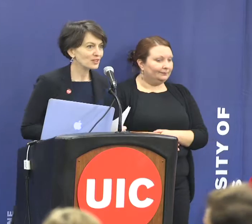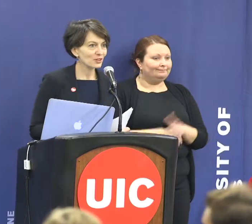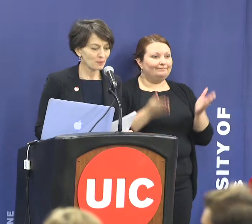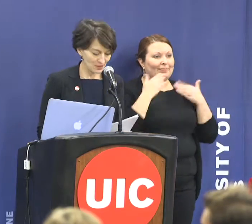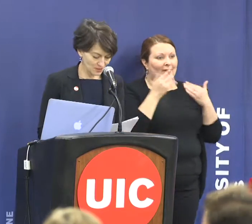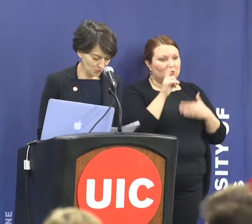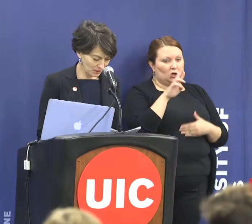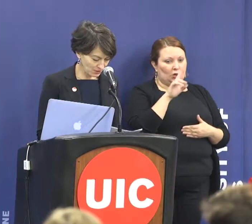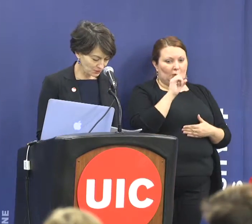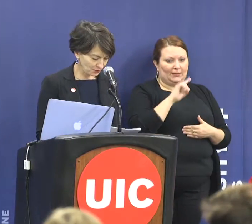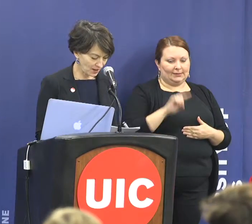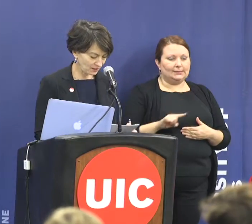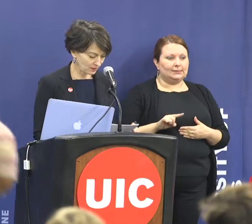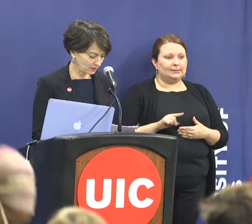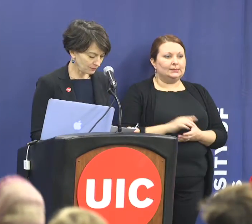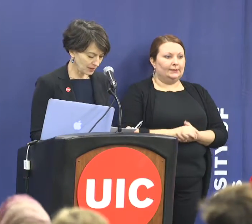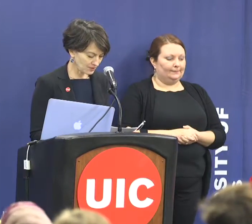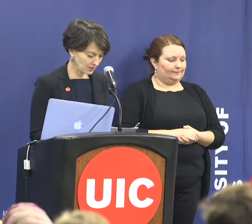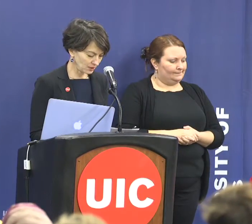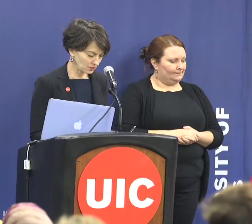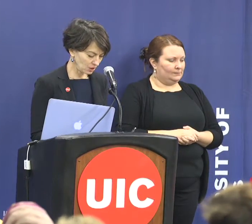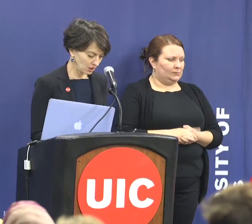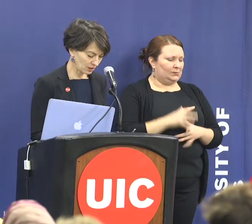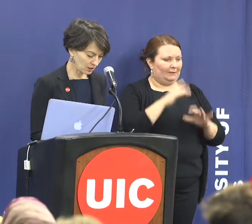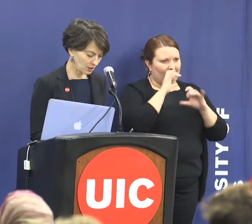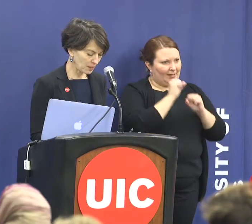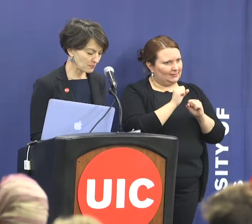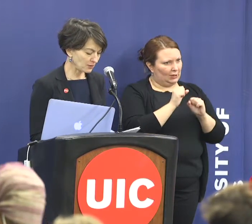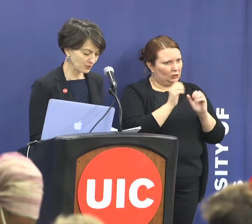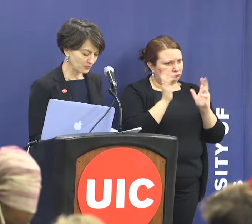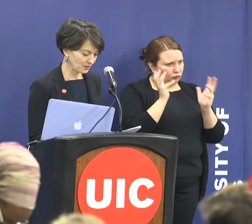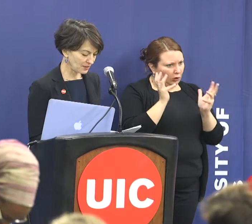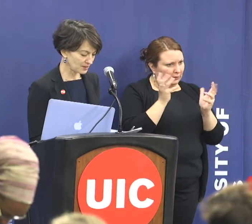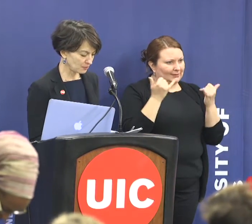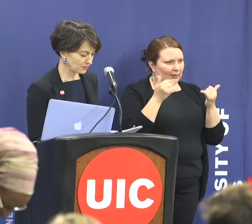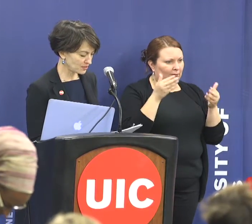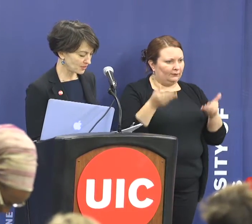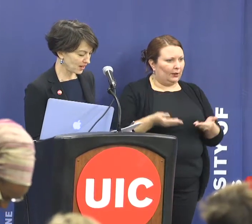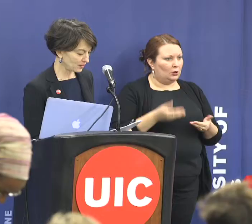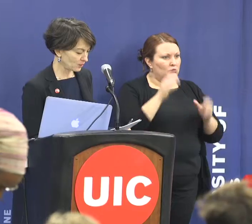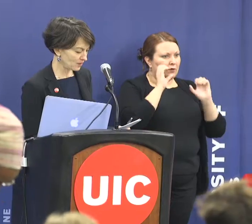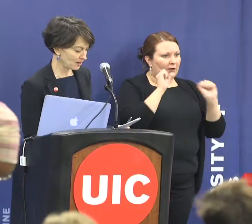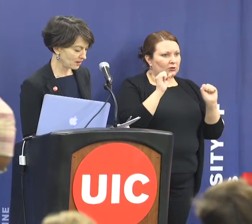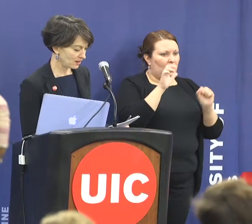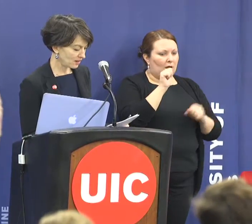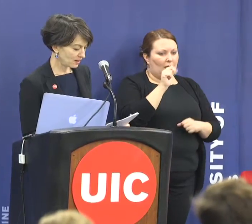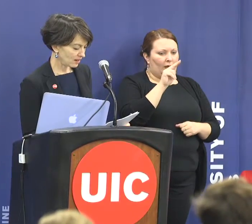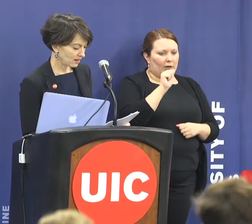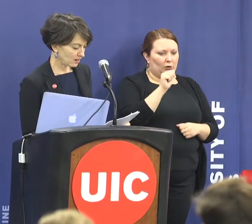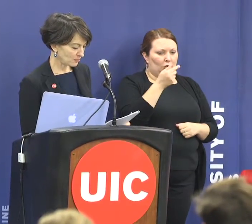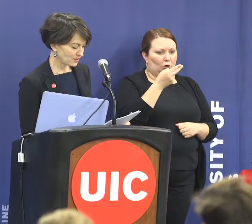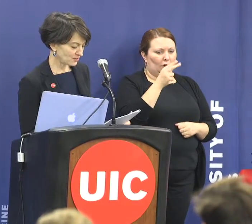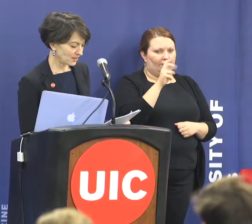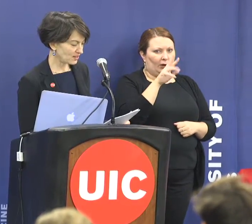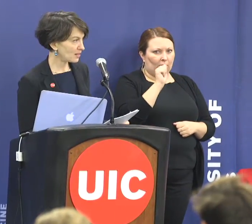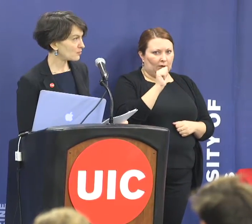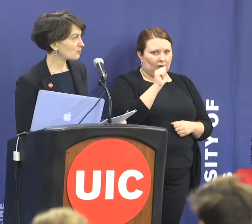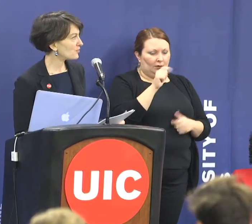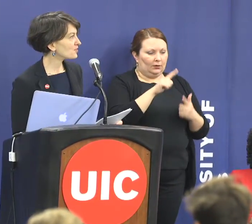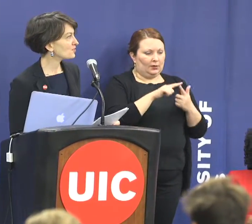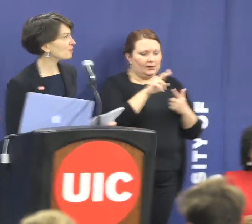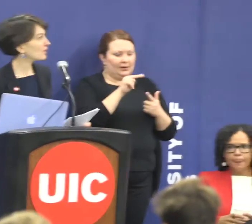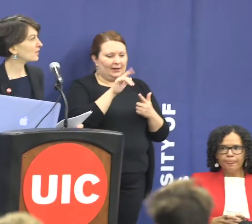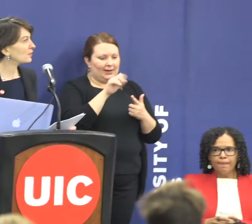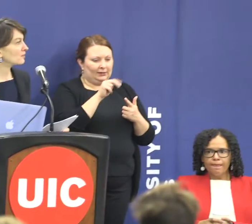Thank you, Dr. Lopez, so much for that fascinating talk. I'm now going to invite Professor Anna Guevara, Professor Nadine